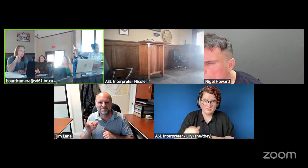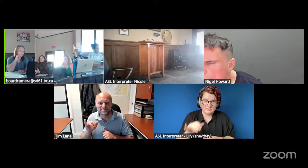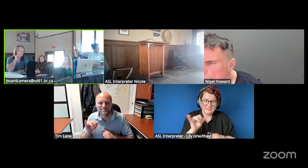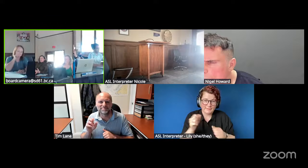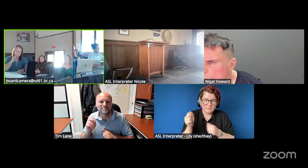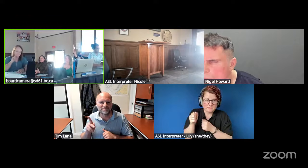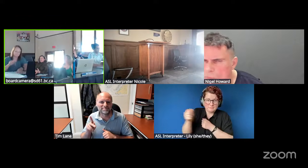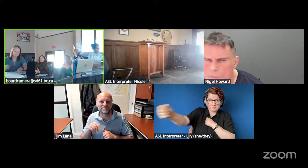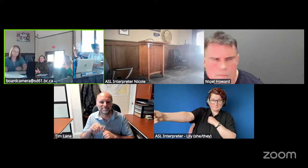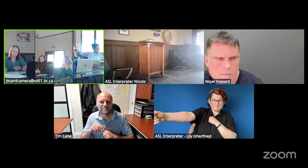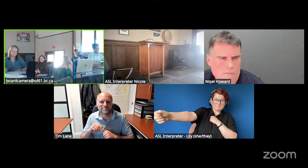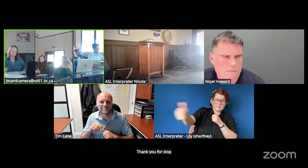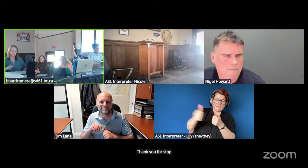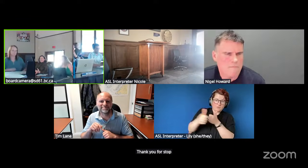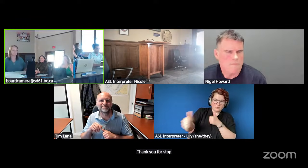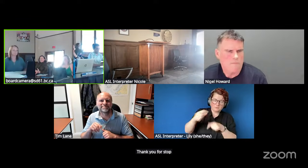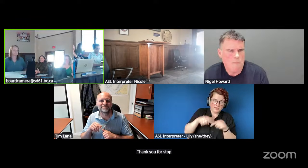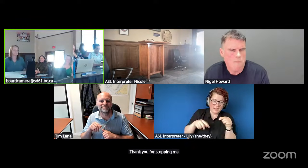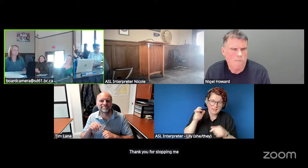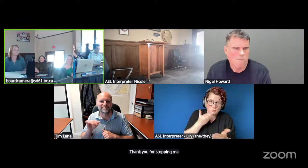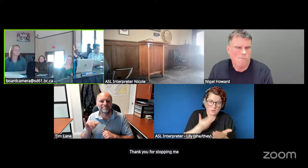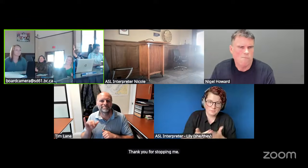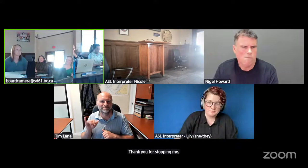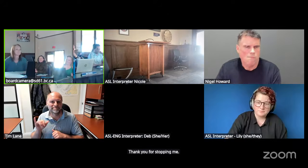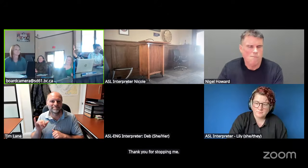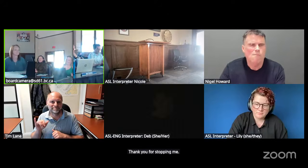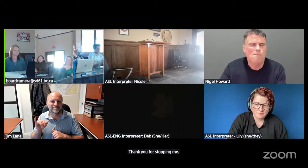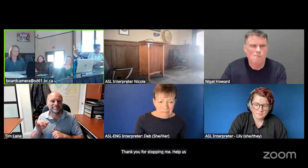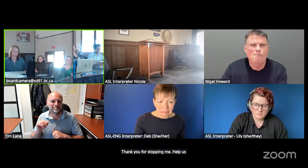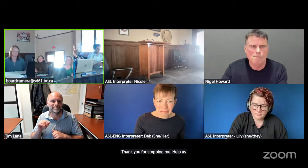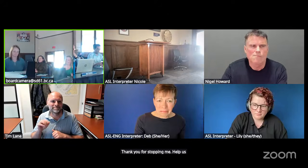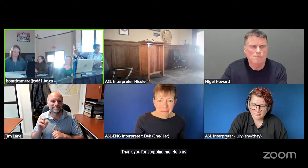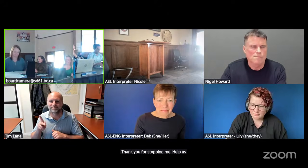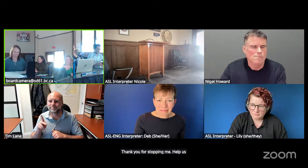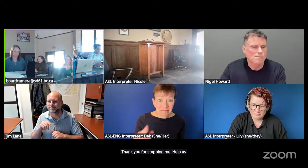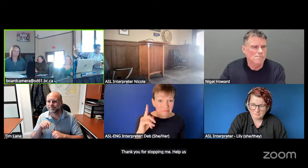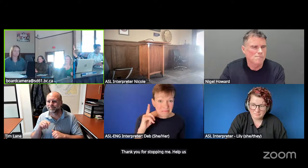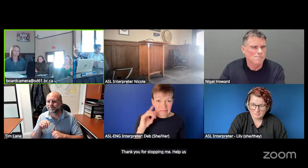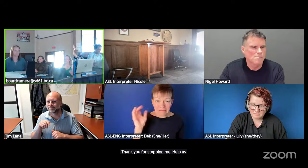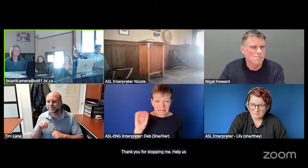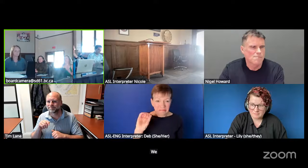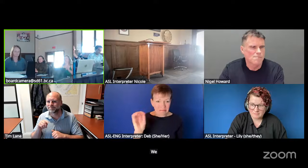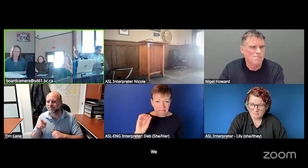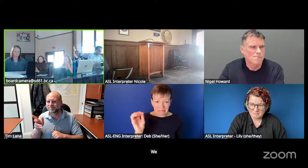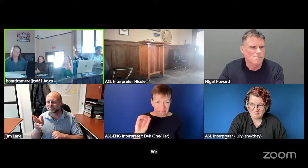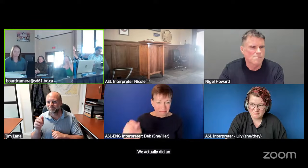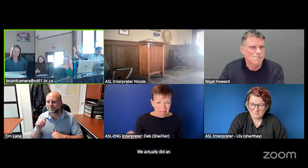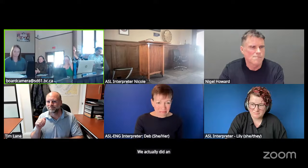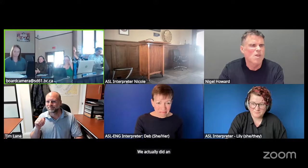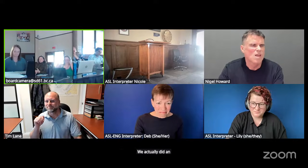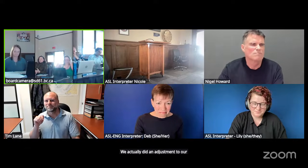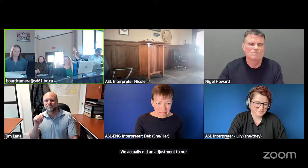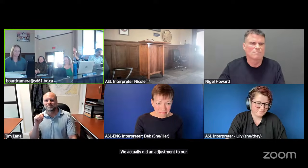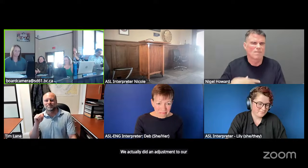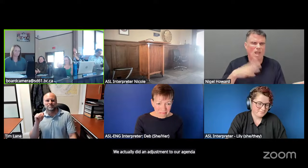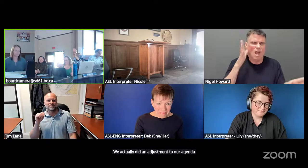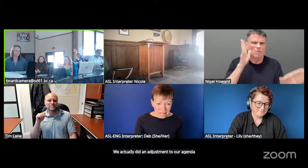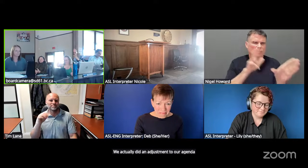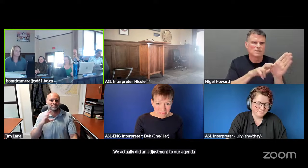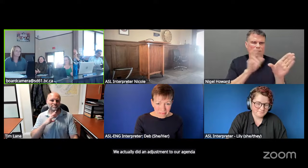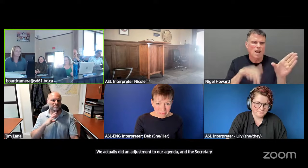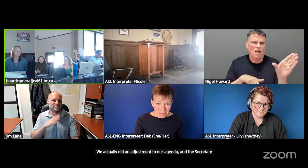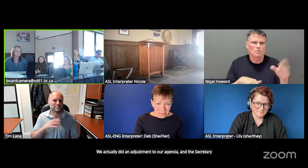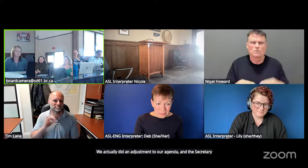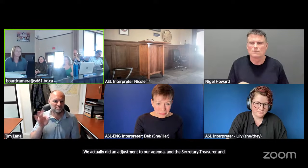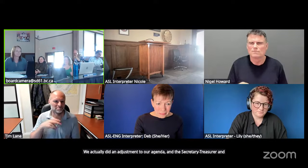you for stopping me. No, that's good. We actually made an adjustment to our agenda, and the Secretary Treasurer and